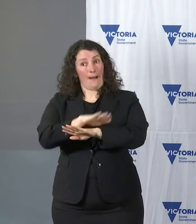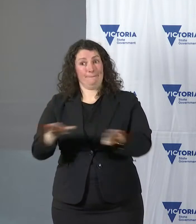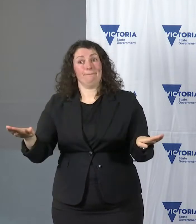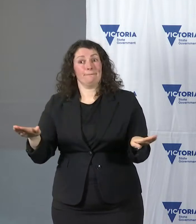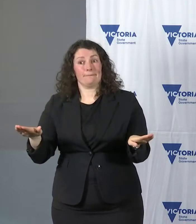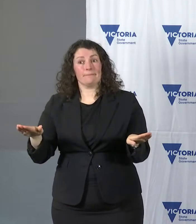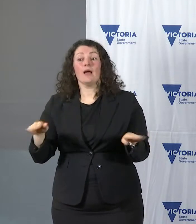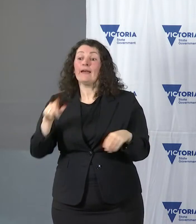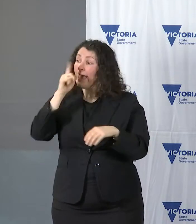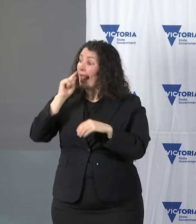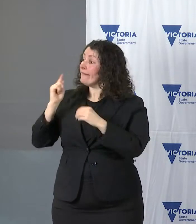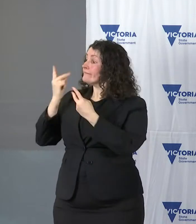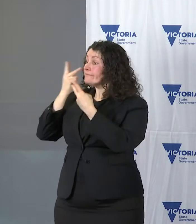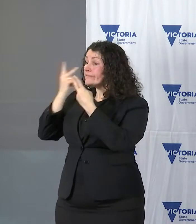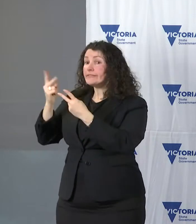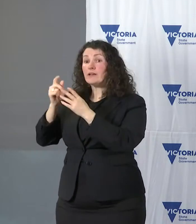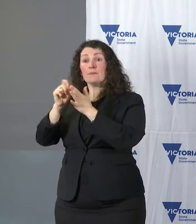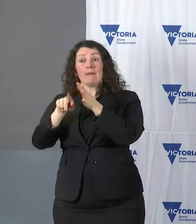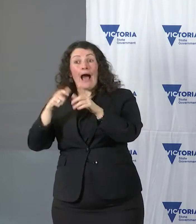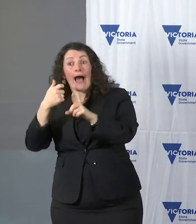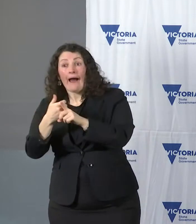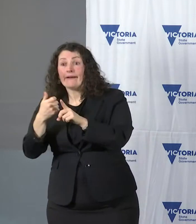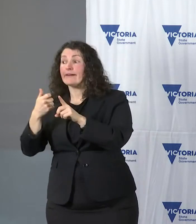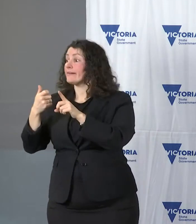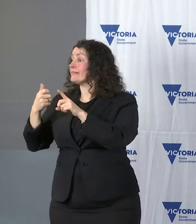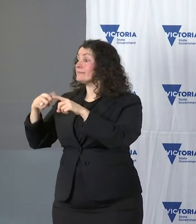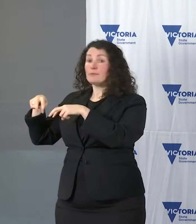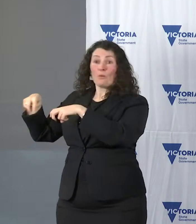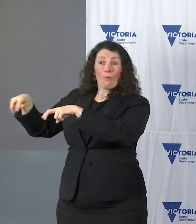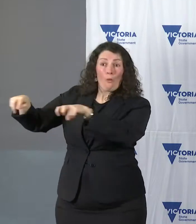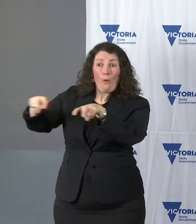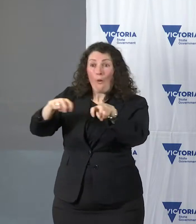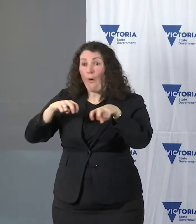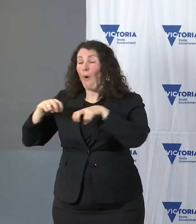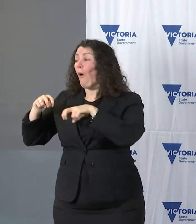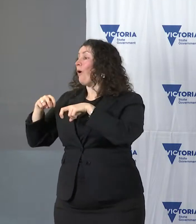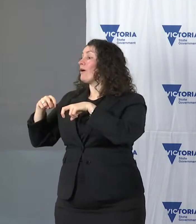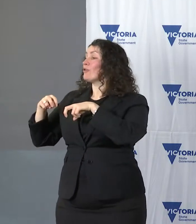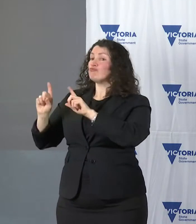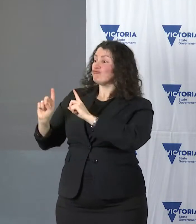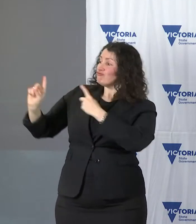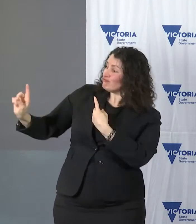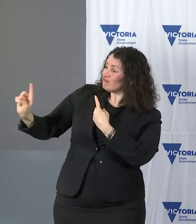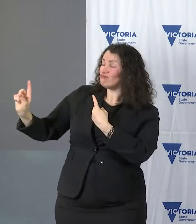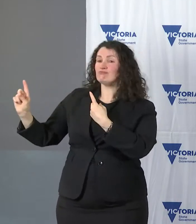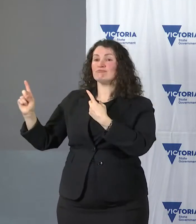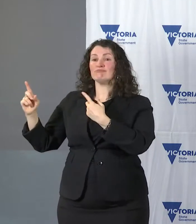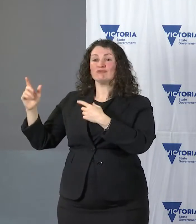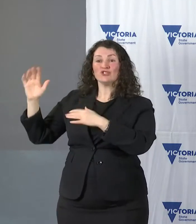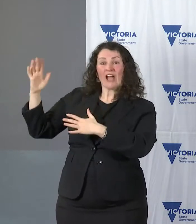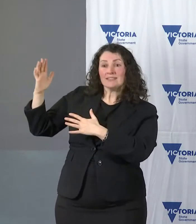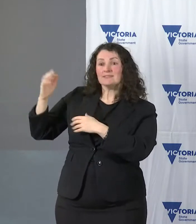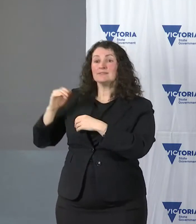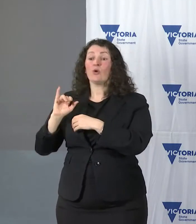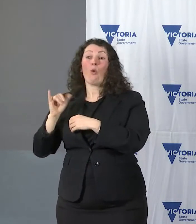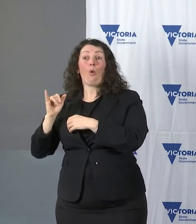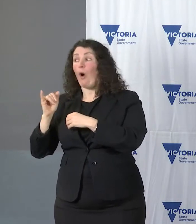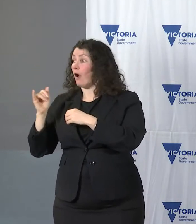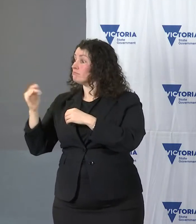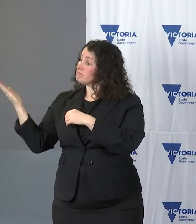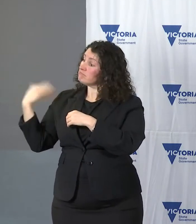people, or join them at a venue that can operate like a restaurant or a cafe. If you can work or study from